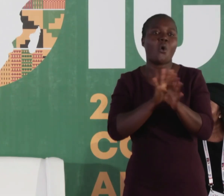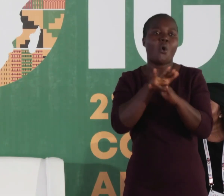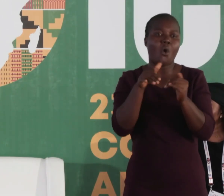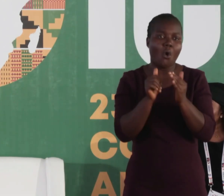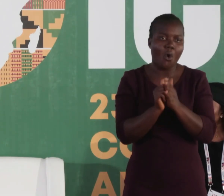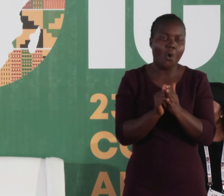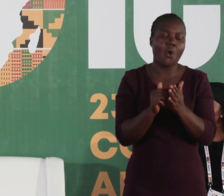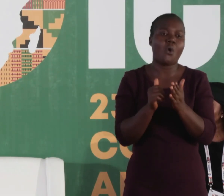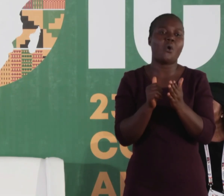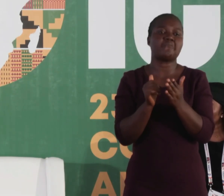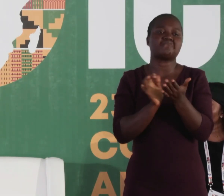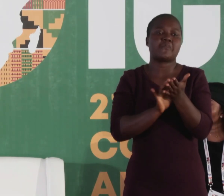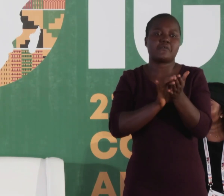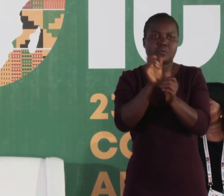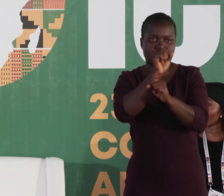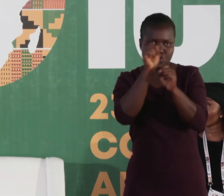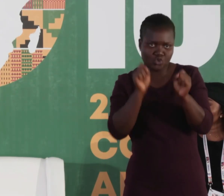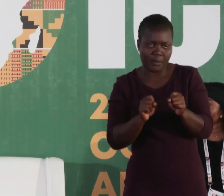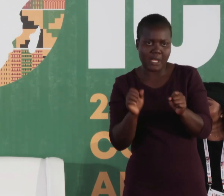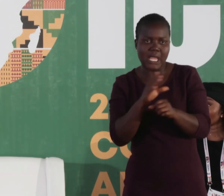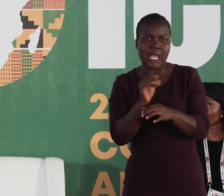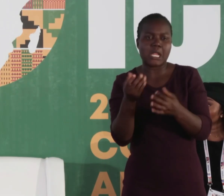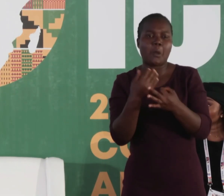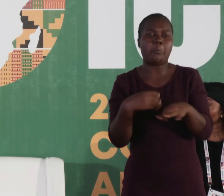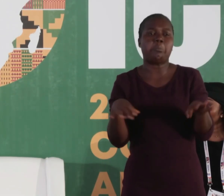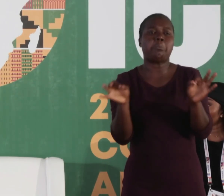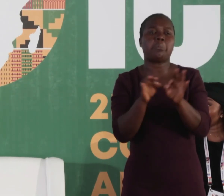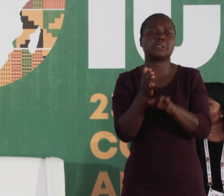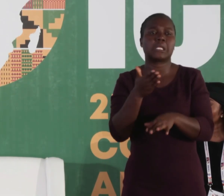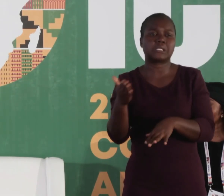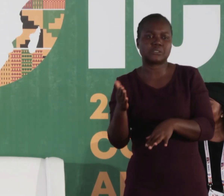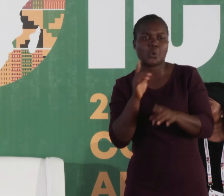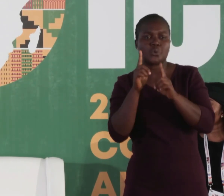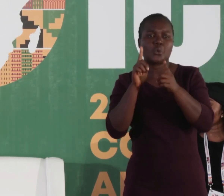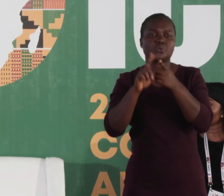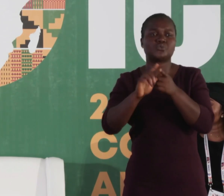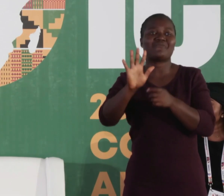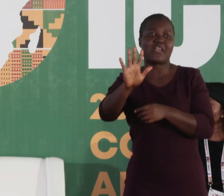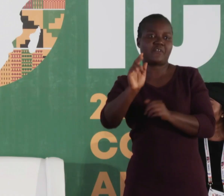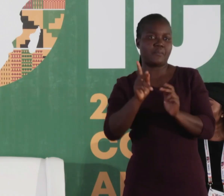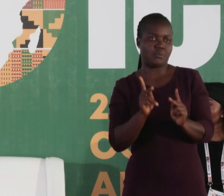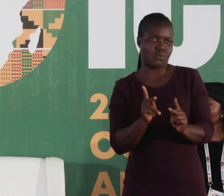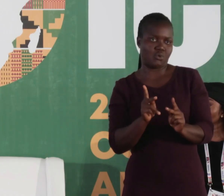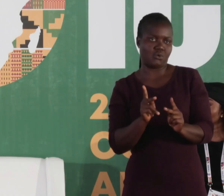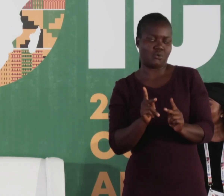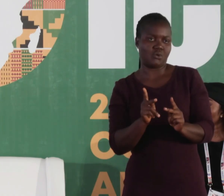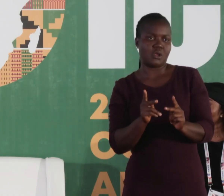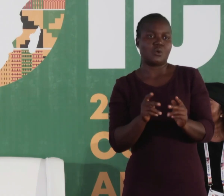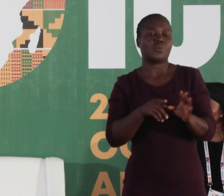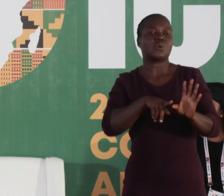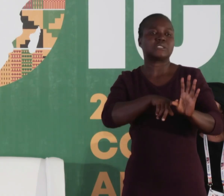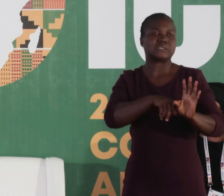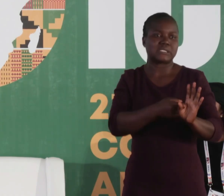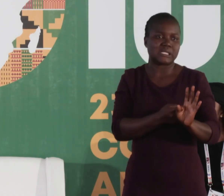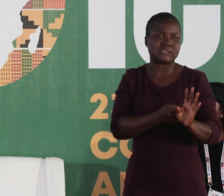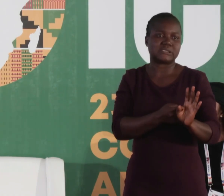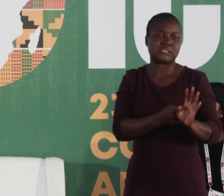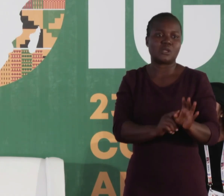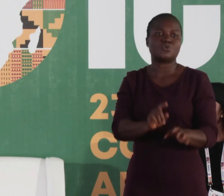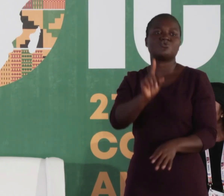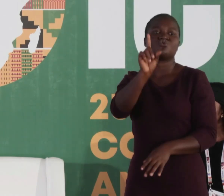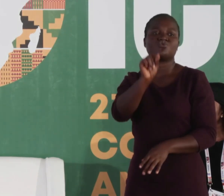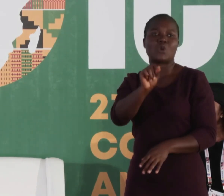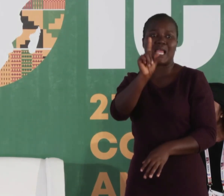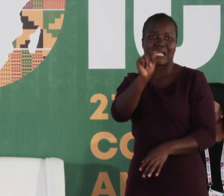and also the key populations. We talked to 5 staff. We conducted 20 observations